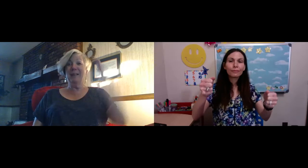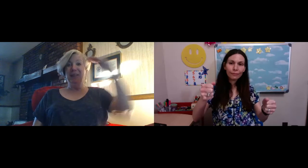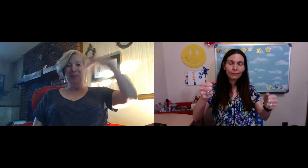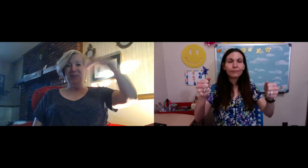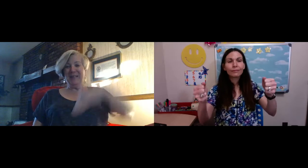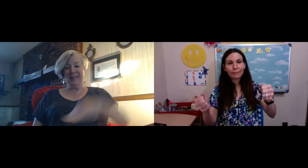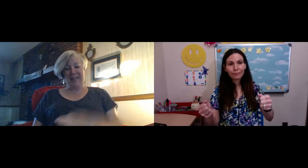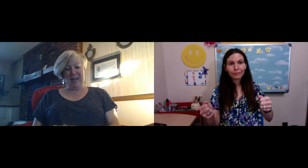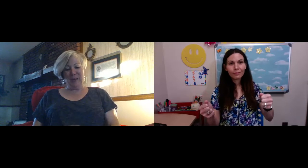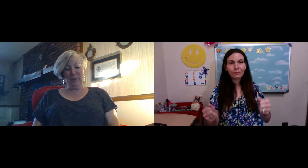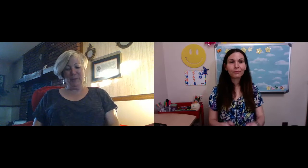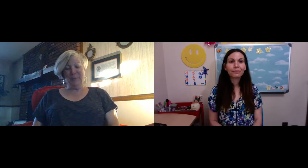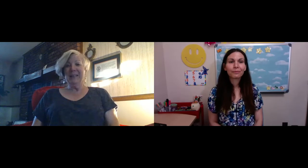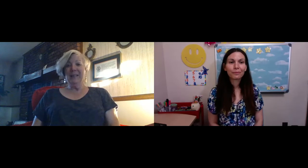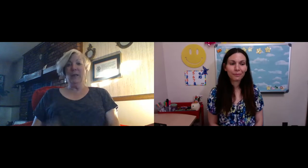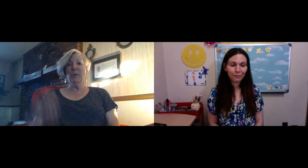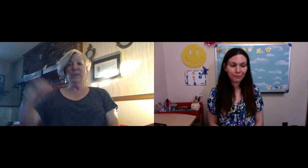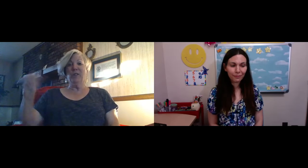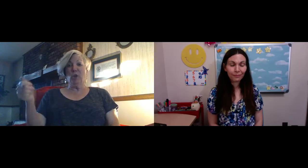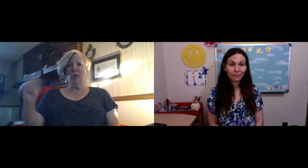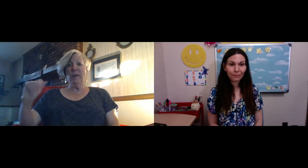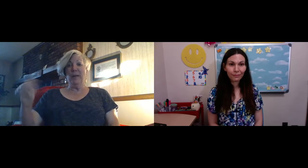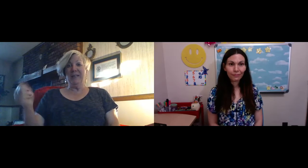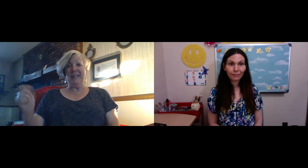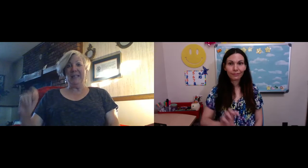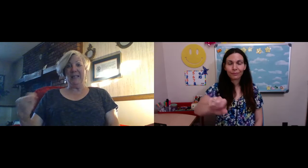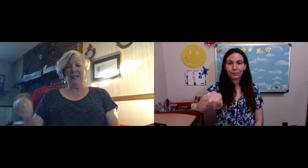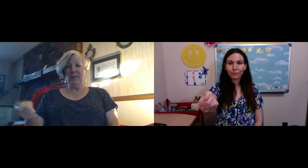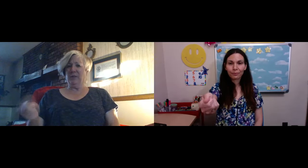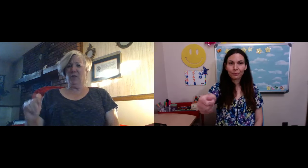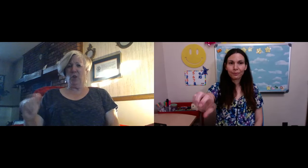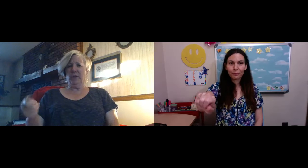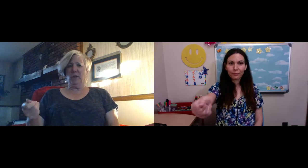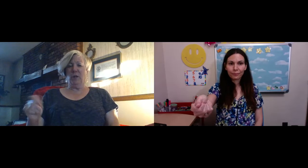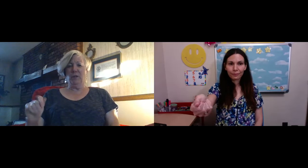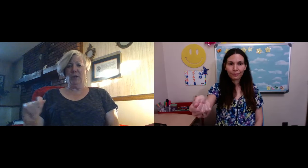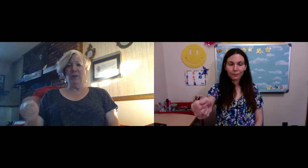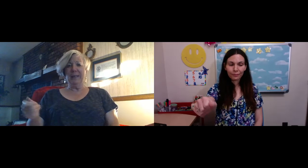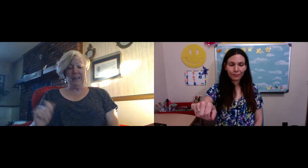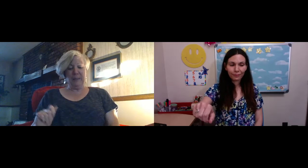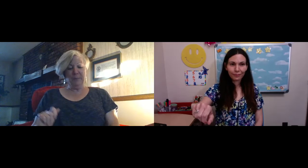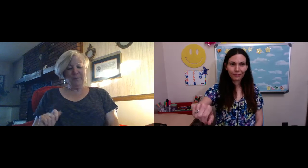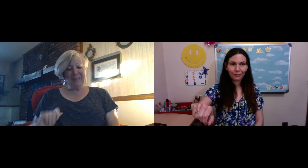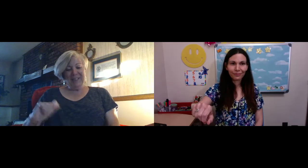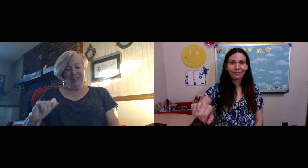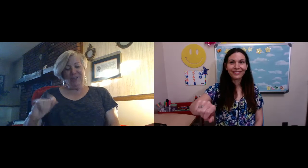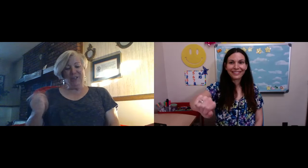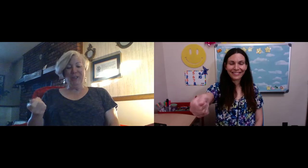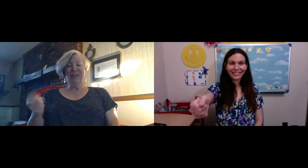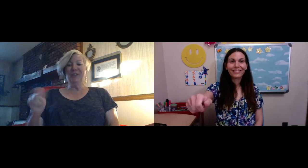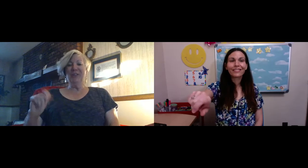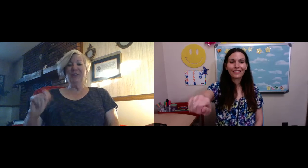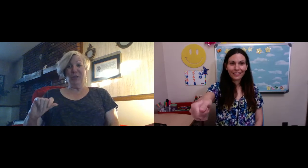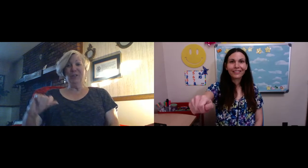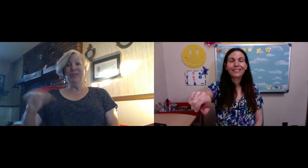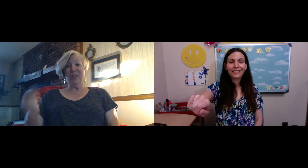the hills and down. Now we're going to turn the key. We have to start the car, turn the key.